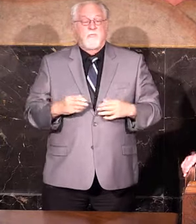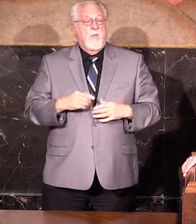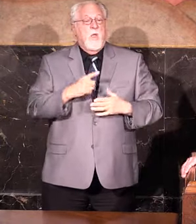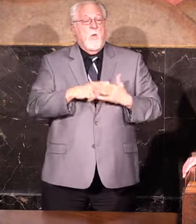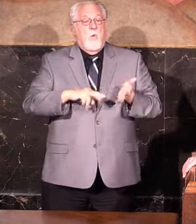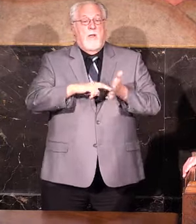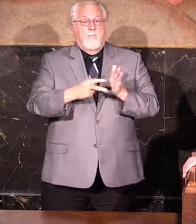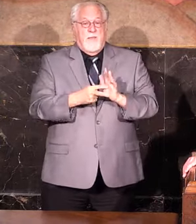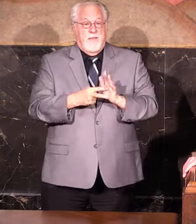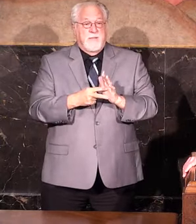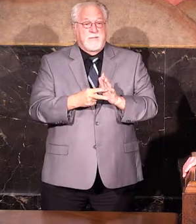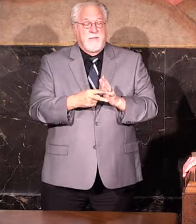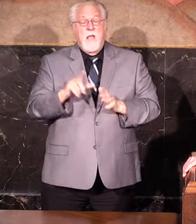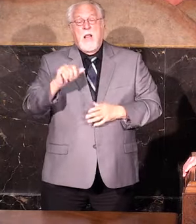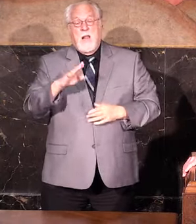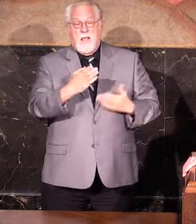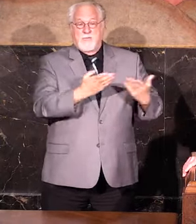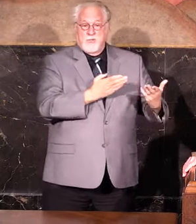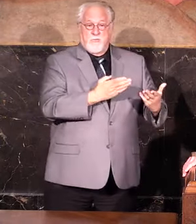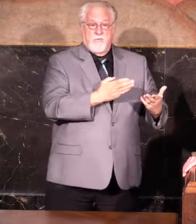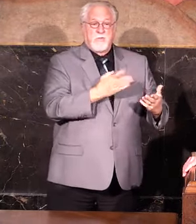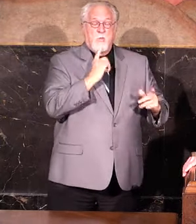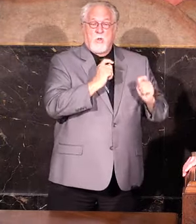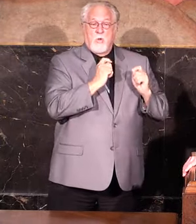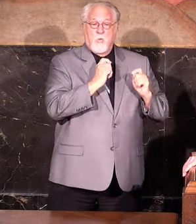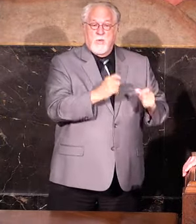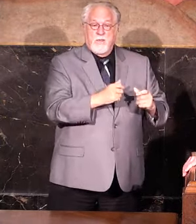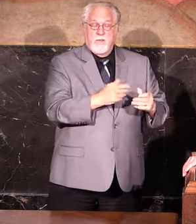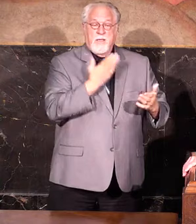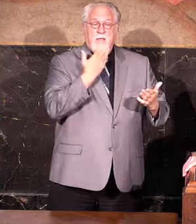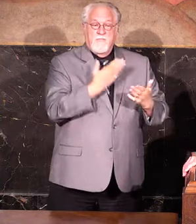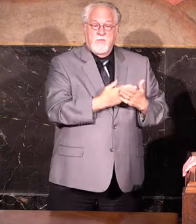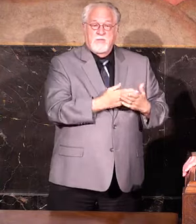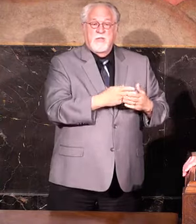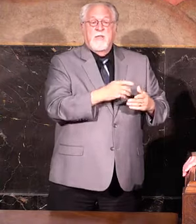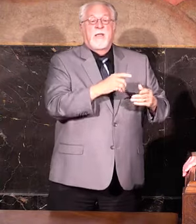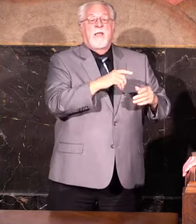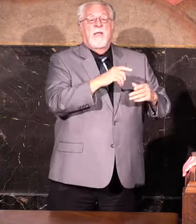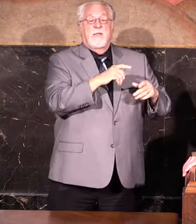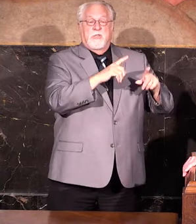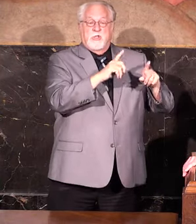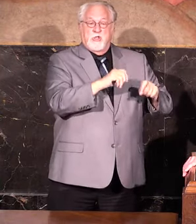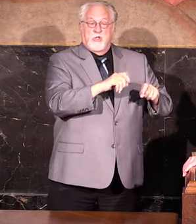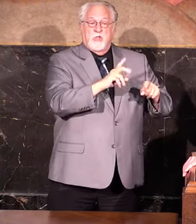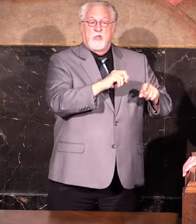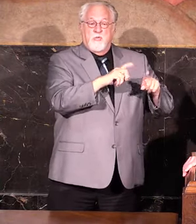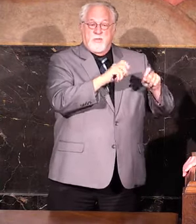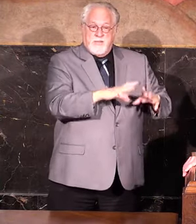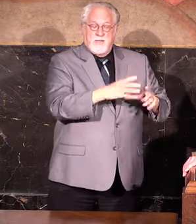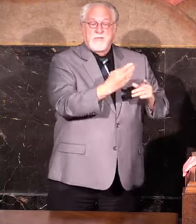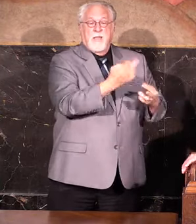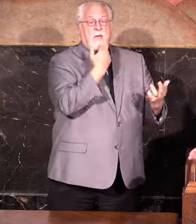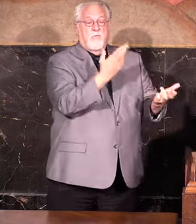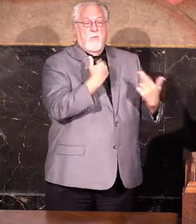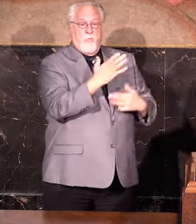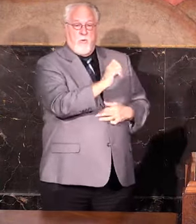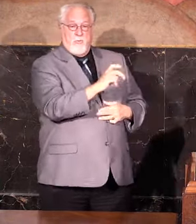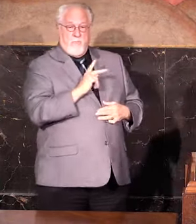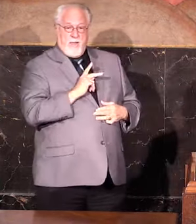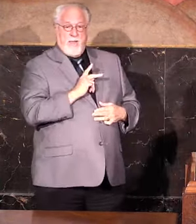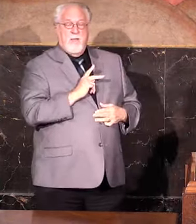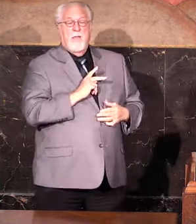this means is that laboratory services will quickly, efficiently, and correctly test and report COVID-19 PCR results. So this